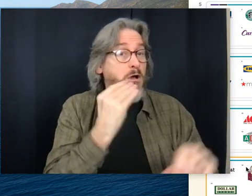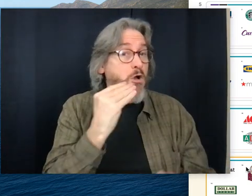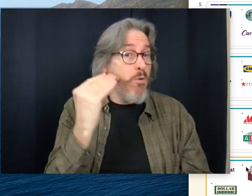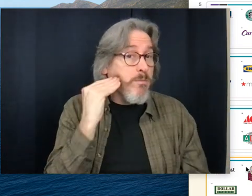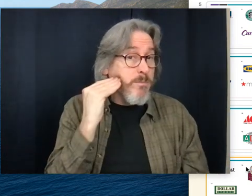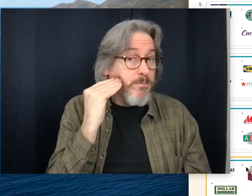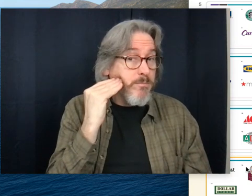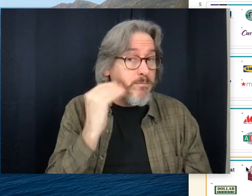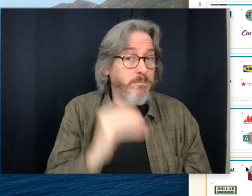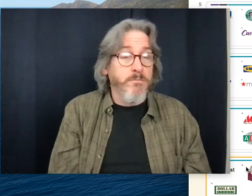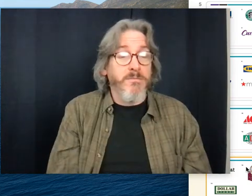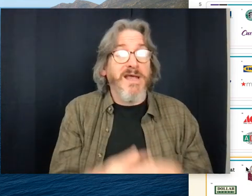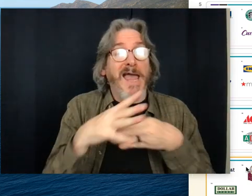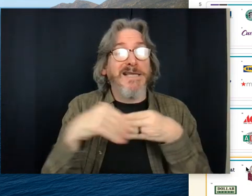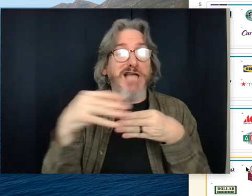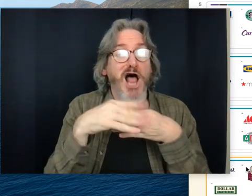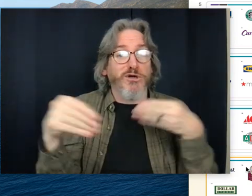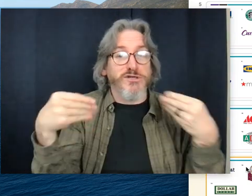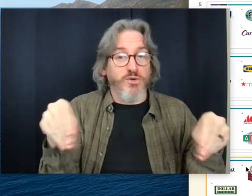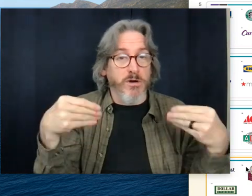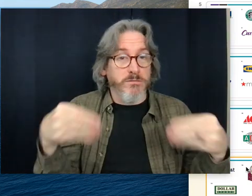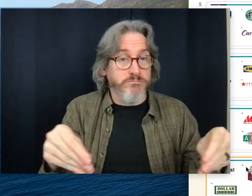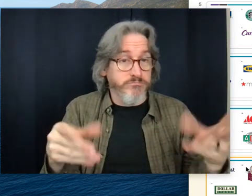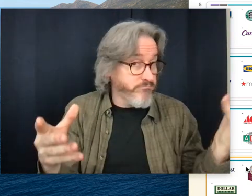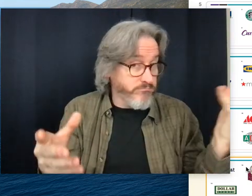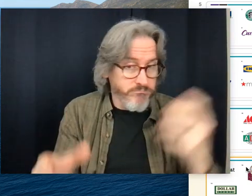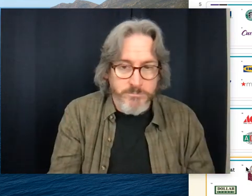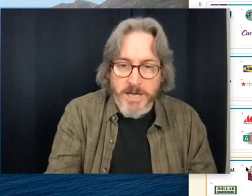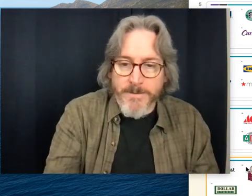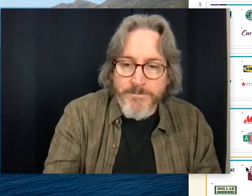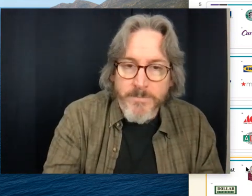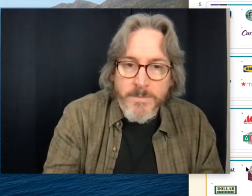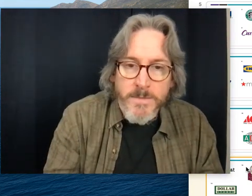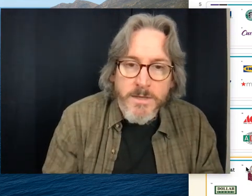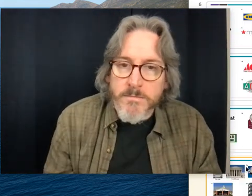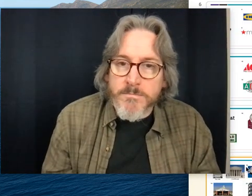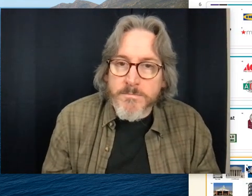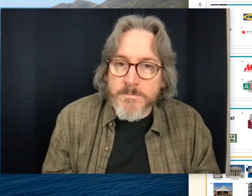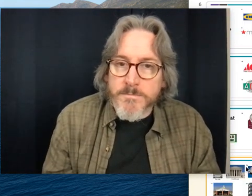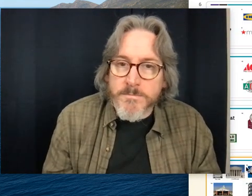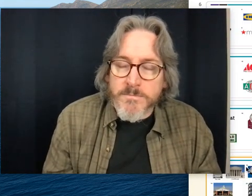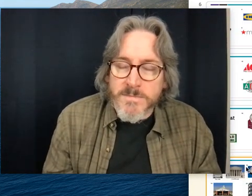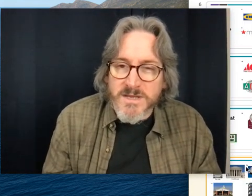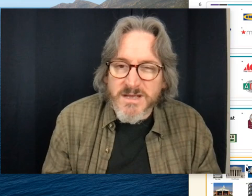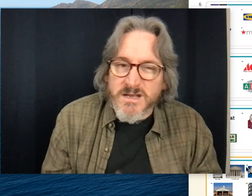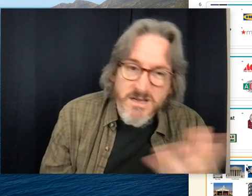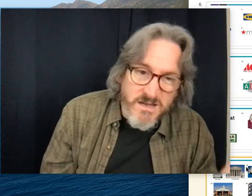funeral home, and dollar store. Okay.